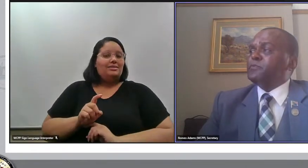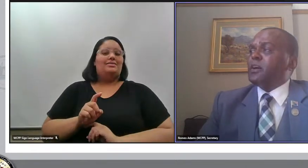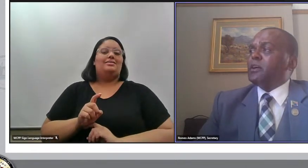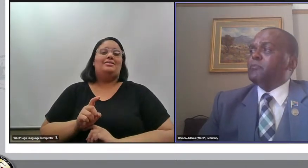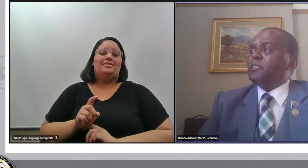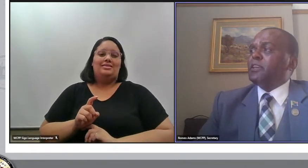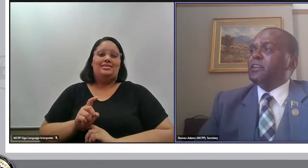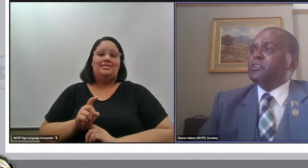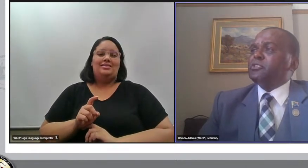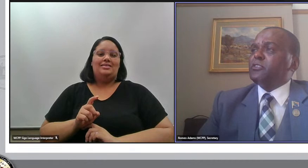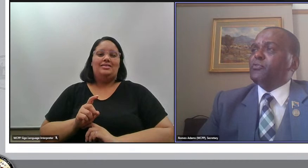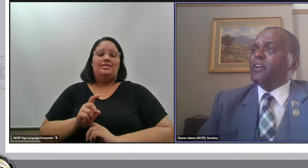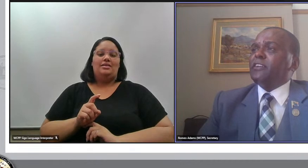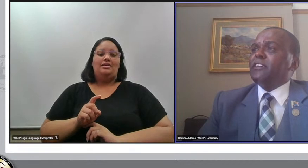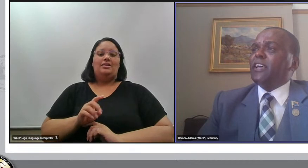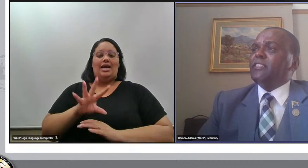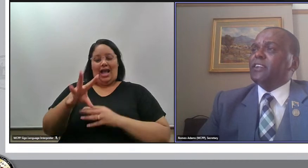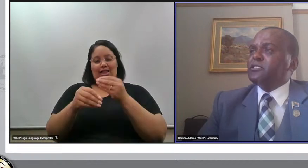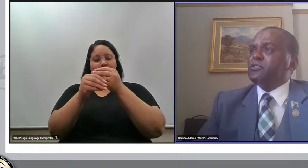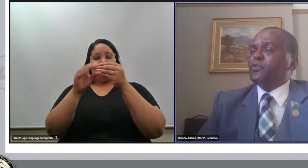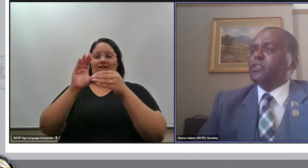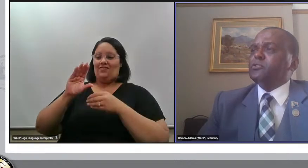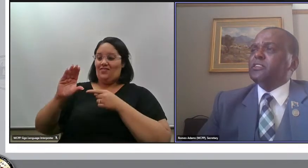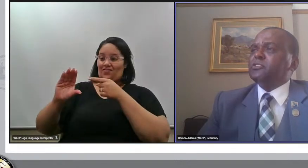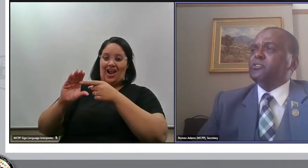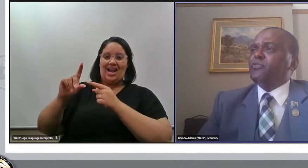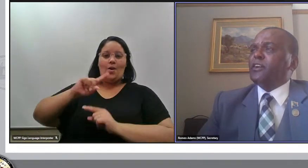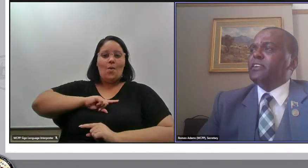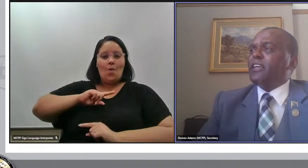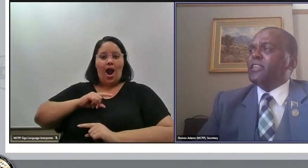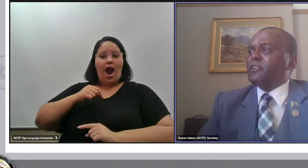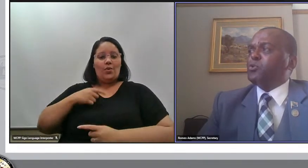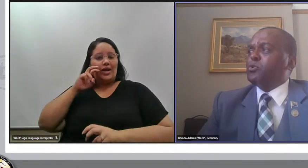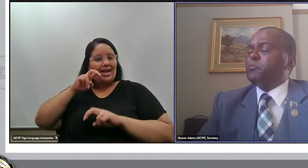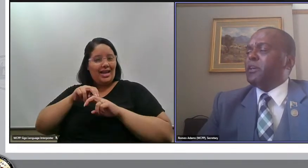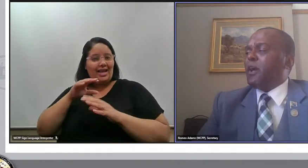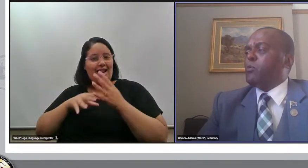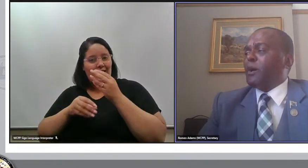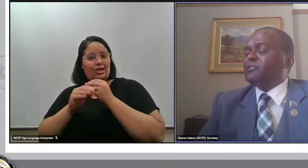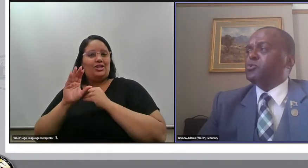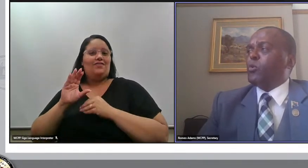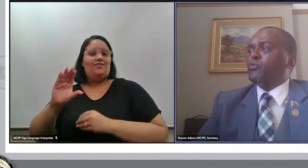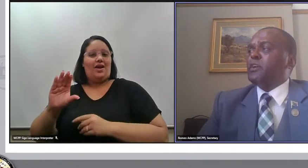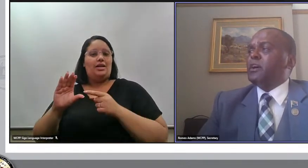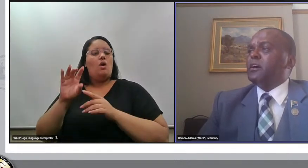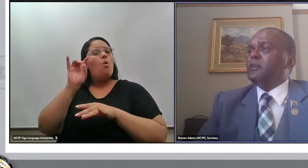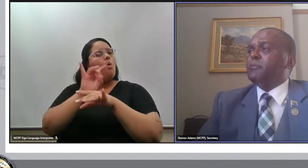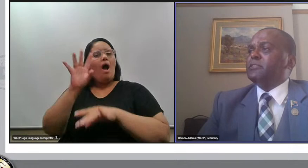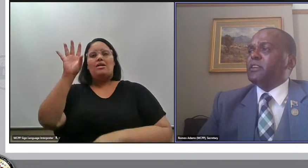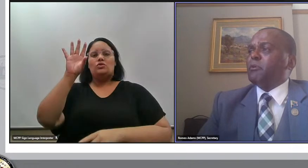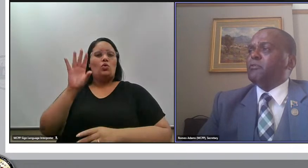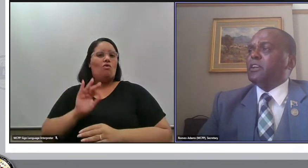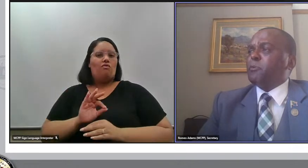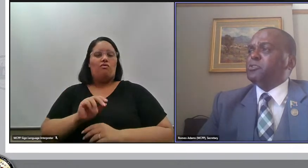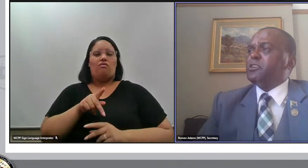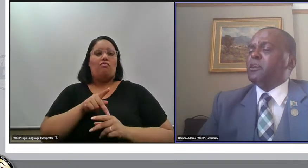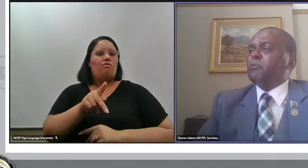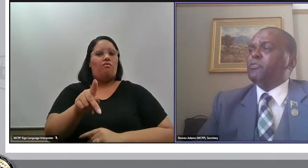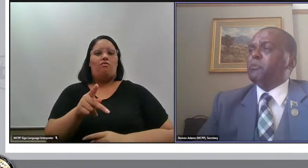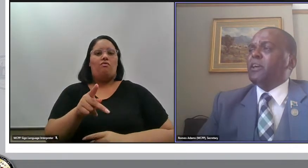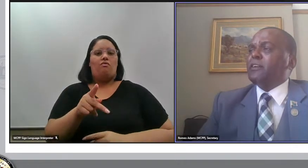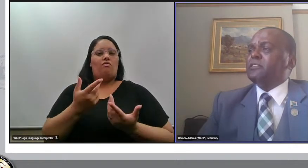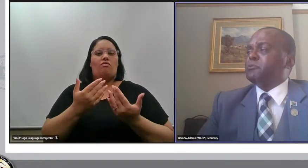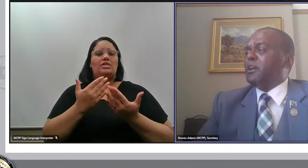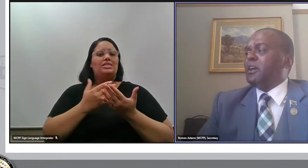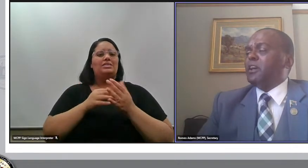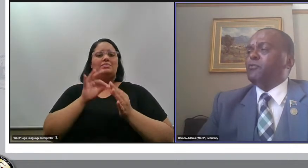account the additional funding and the reasons for those additional funding, and that could be a once-off in some of the, especially some